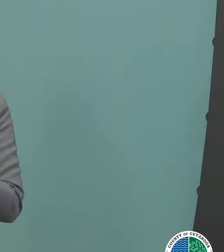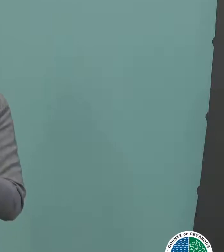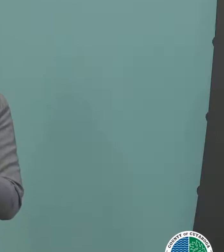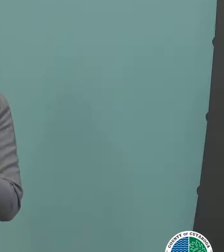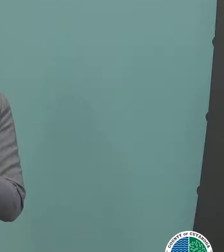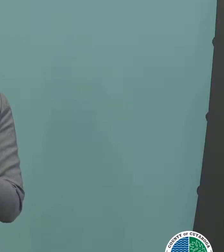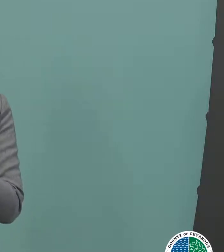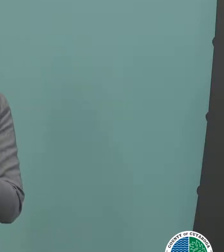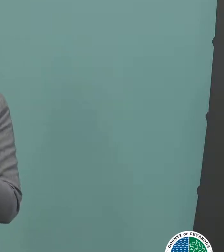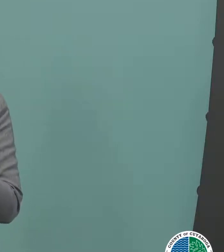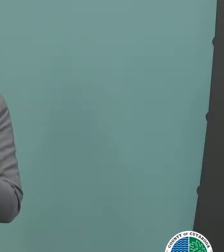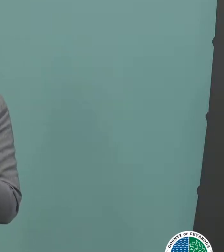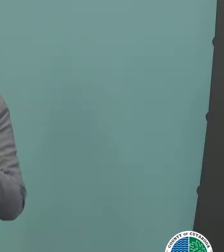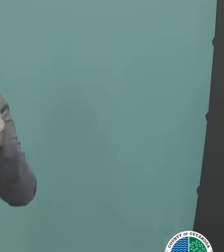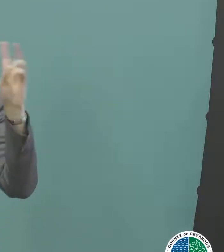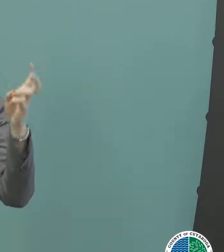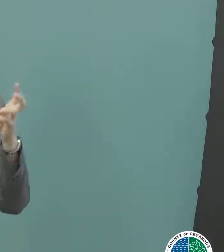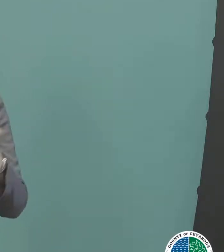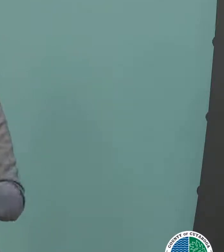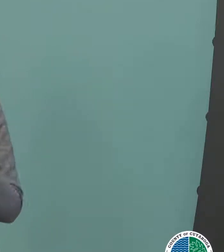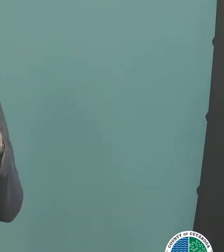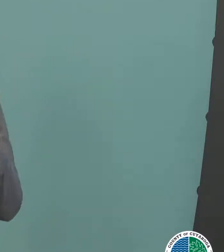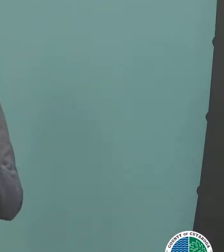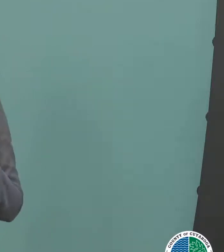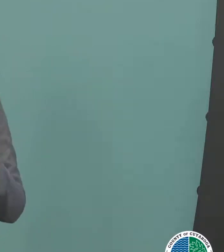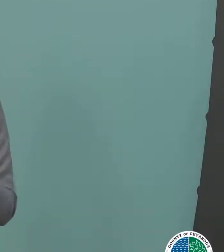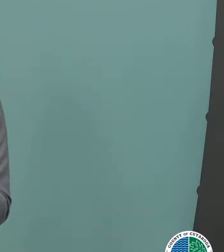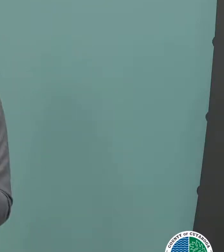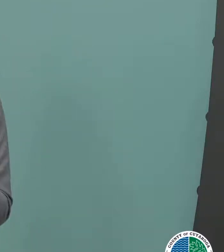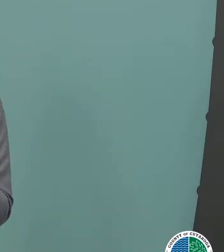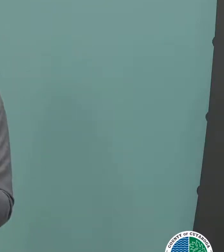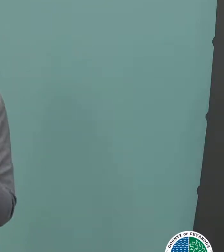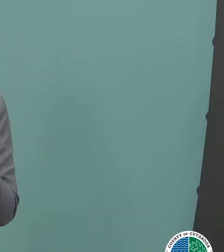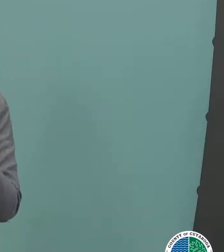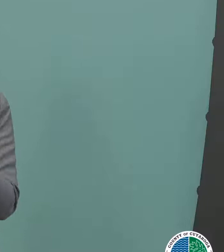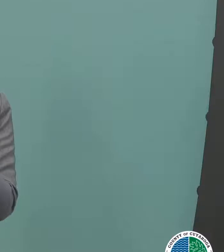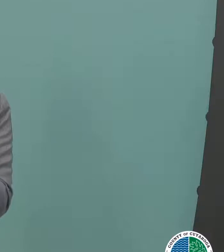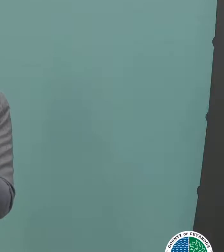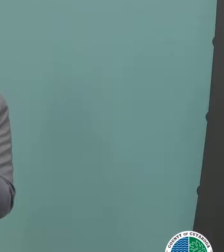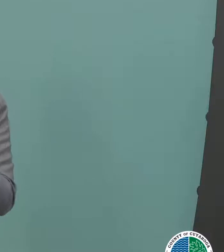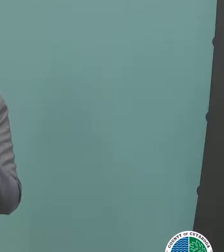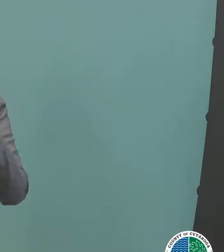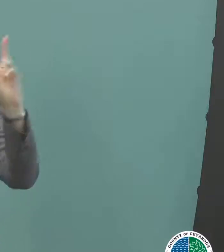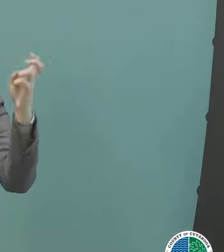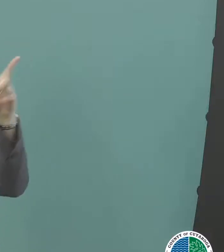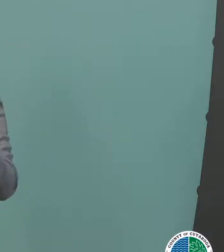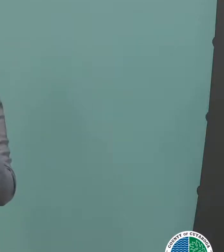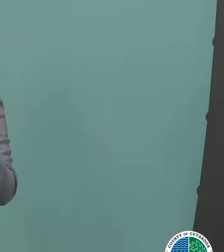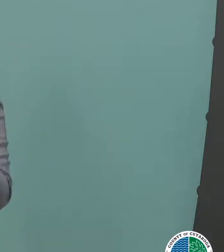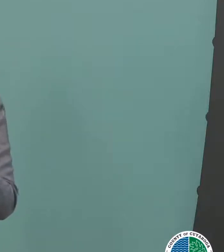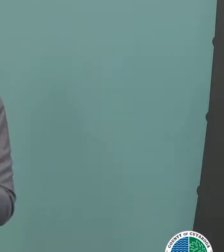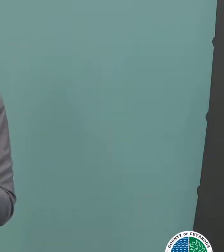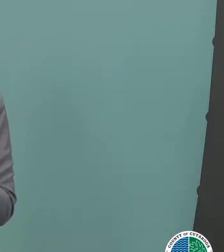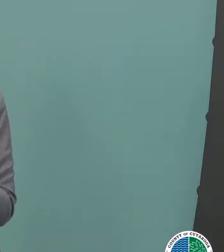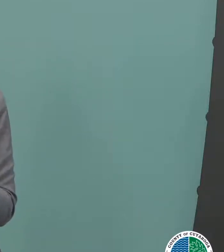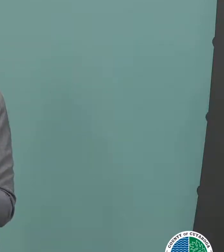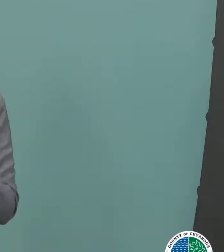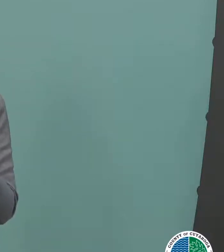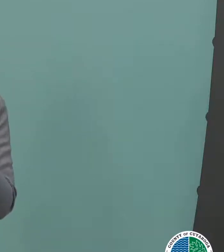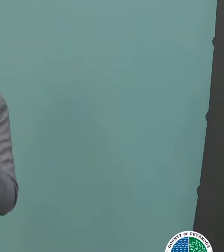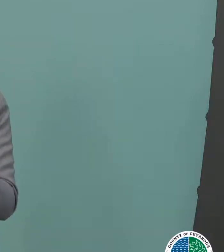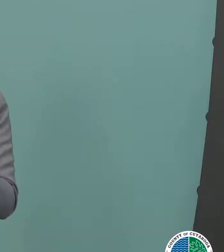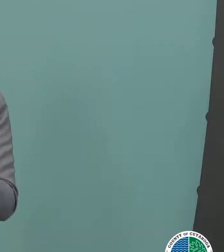about this issue here as it ties to our national issues, and also we continue